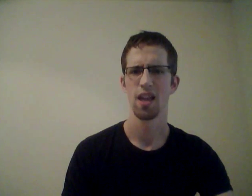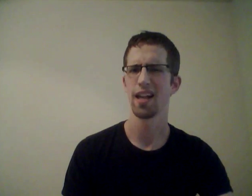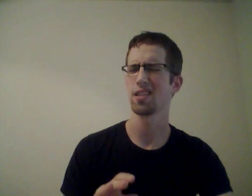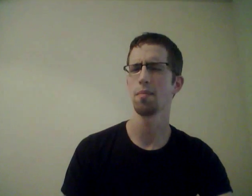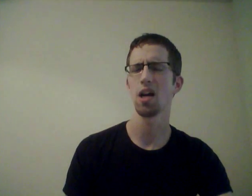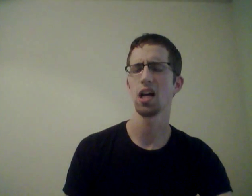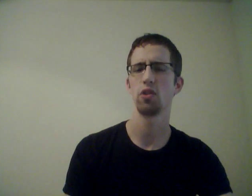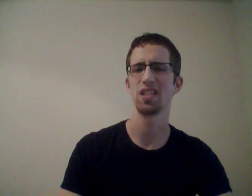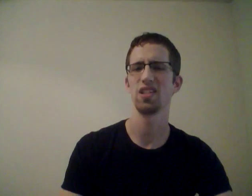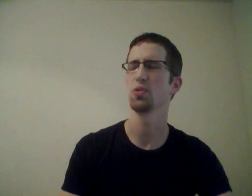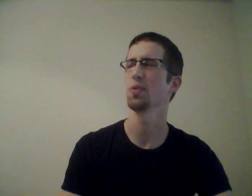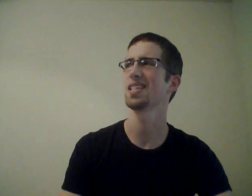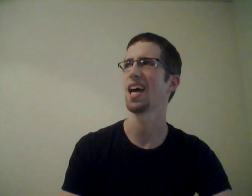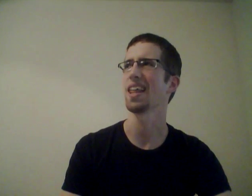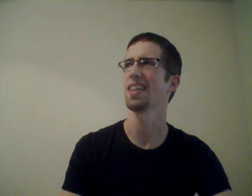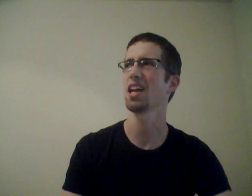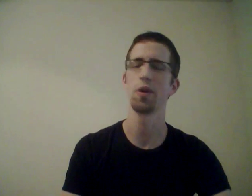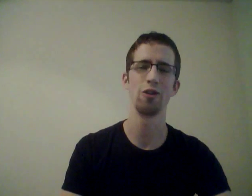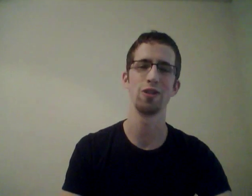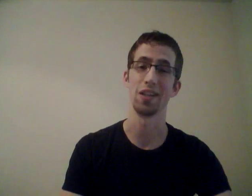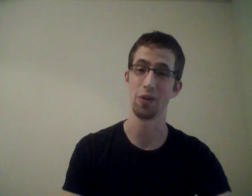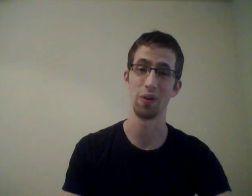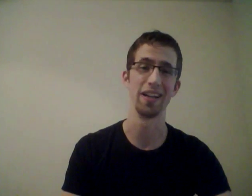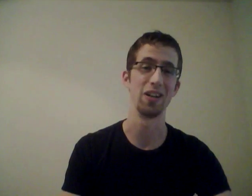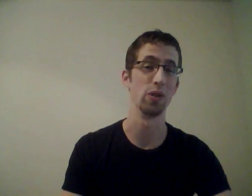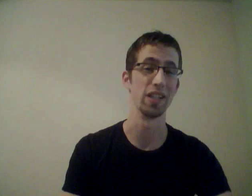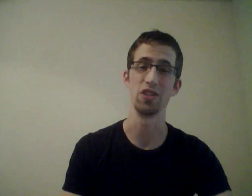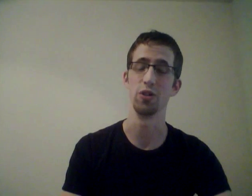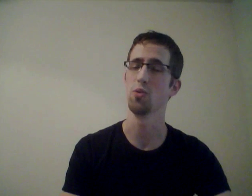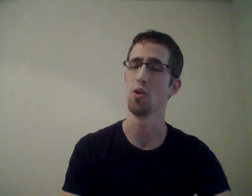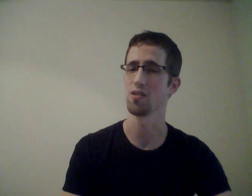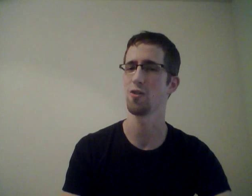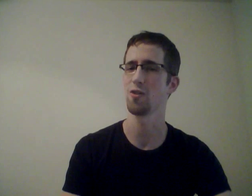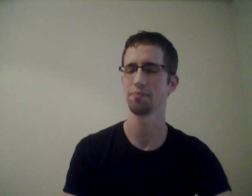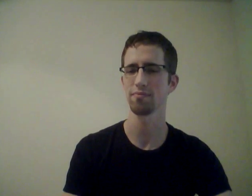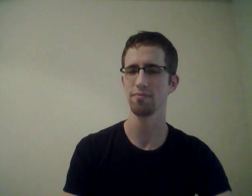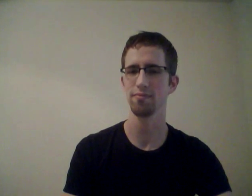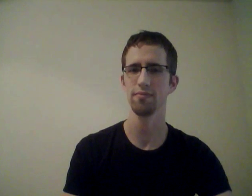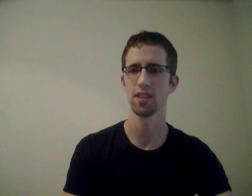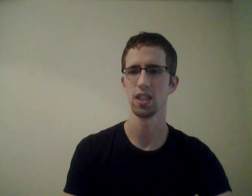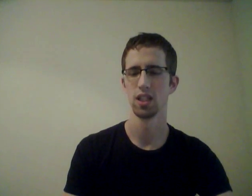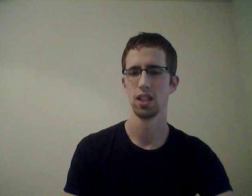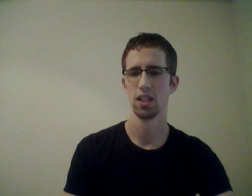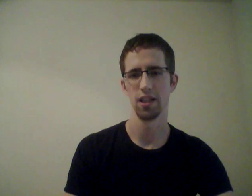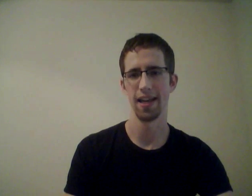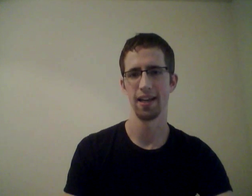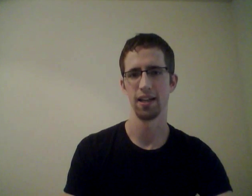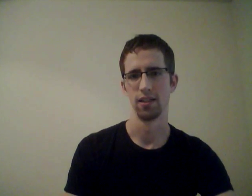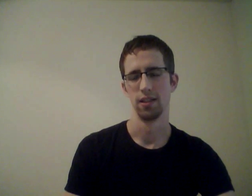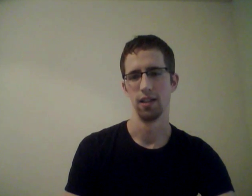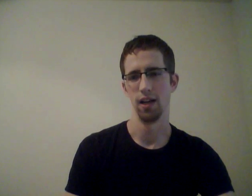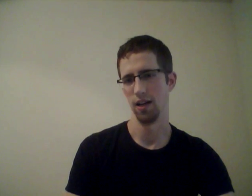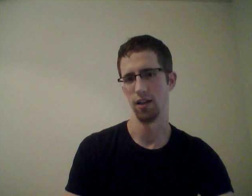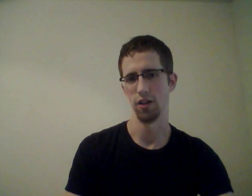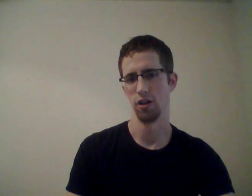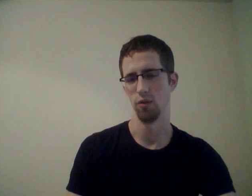That same kind of twist in the wrist, I think I would use if there were like only 2 also. Like, you know,